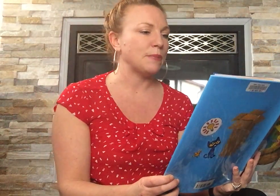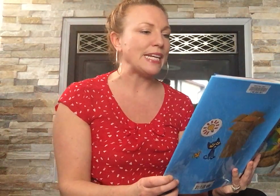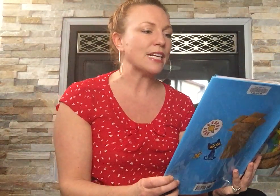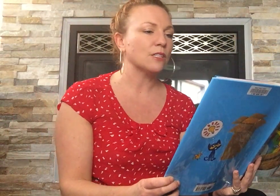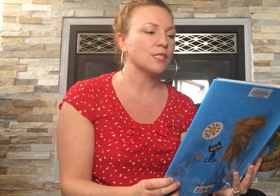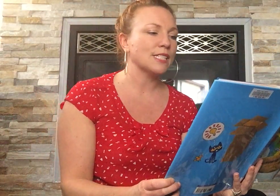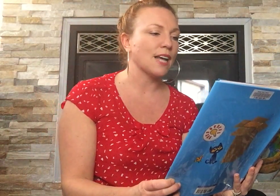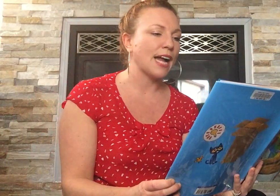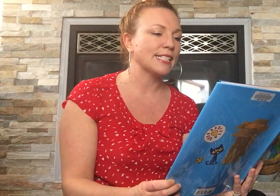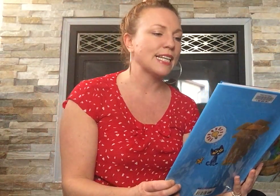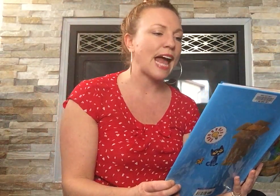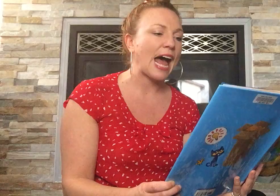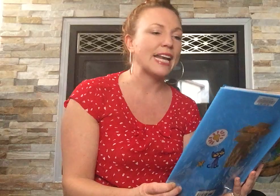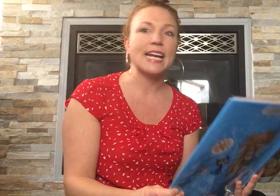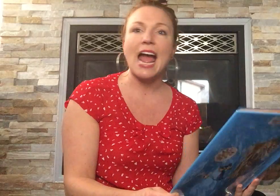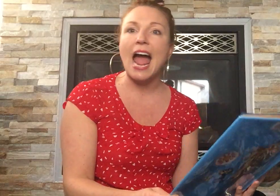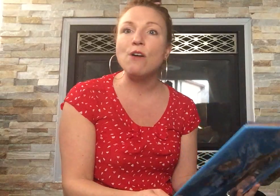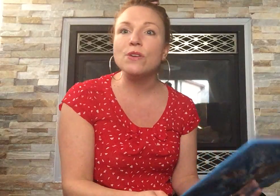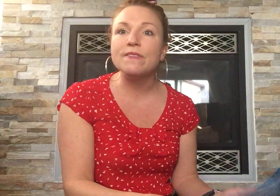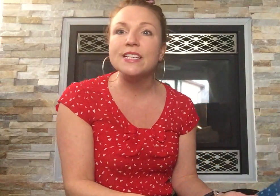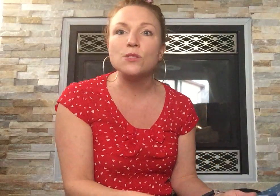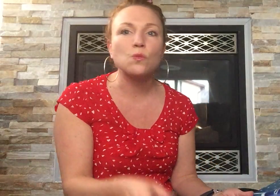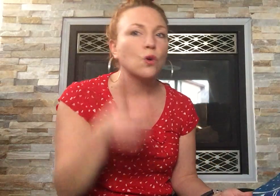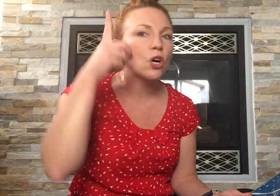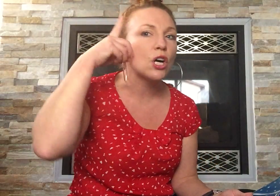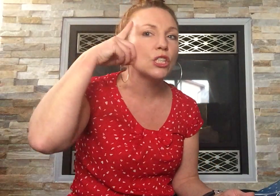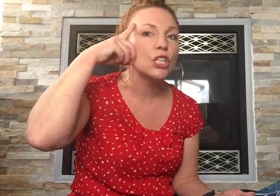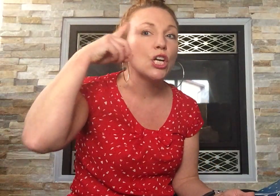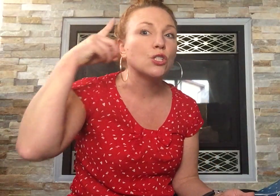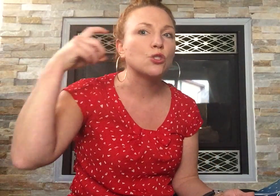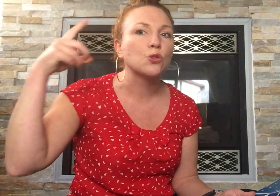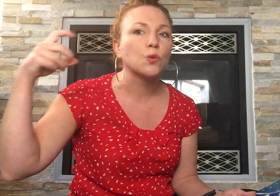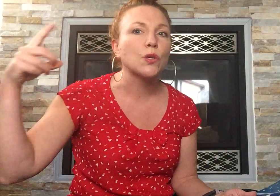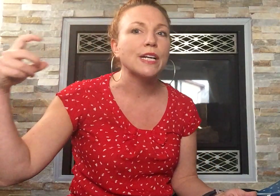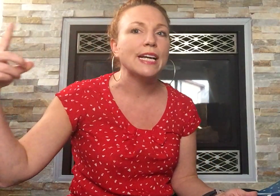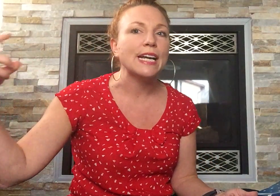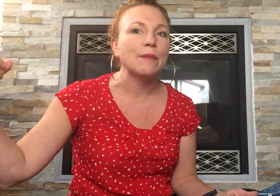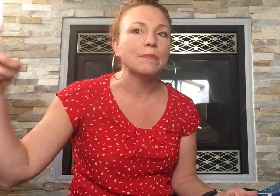Pete closed his eyes and had an out-of-this-world dream.